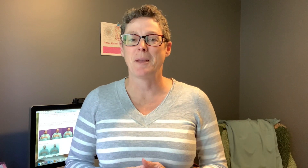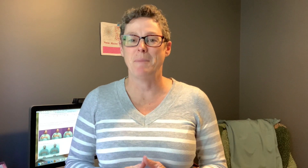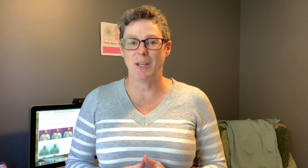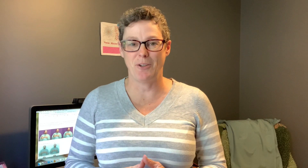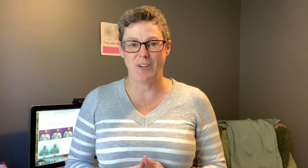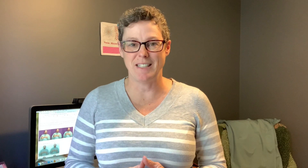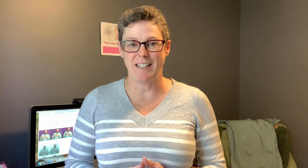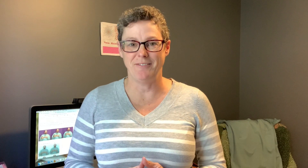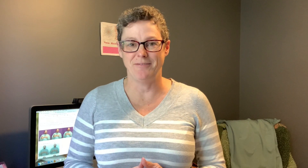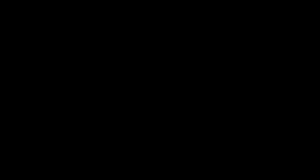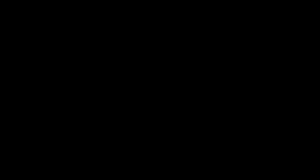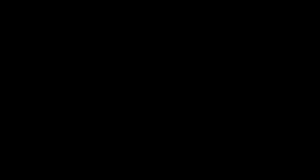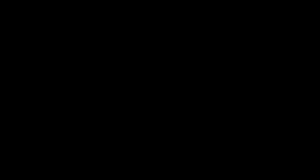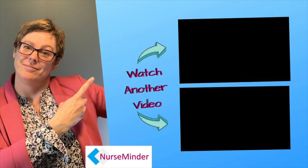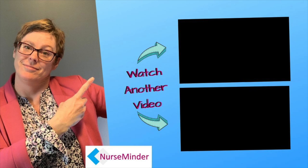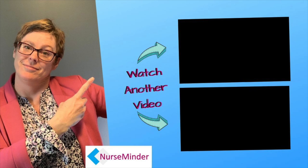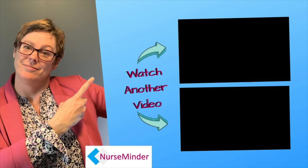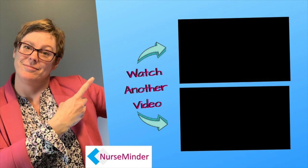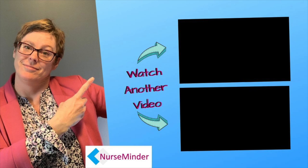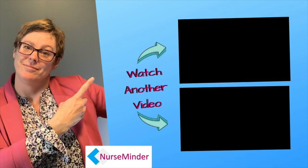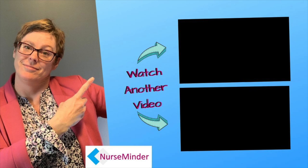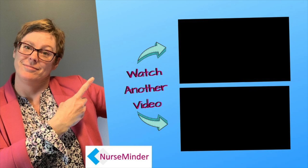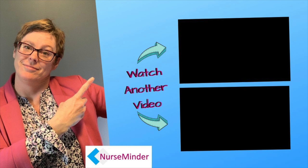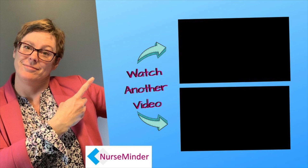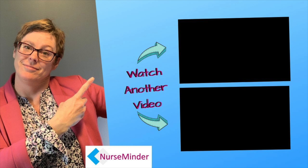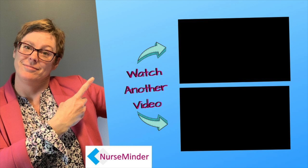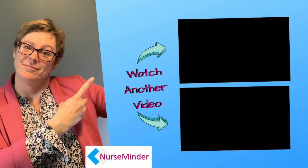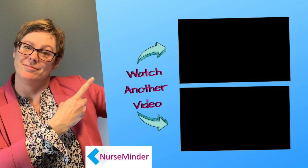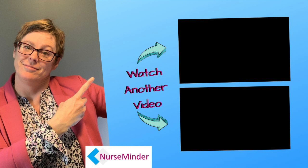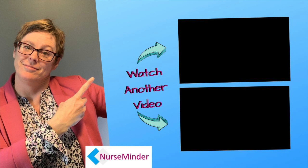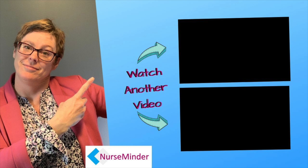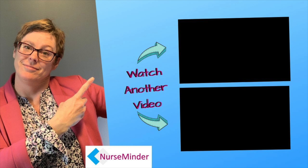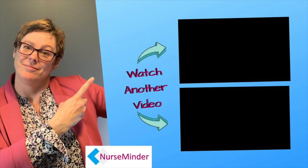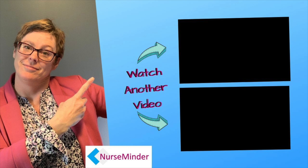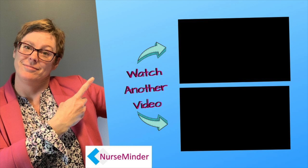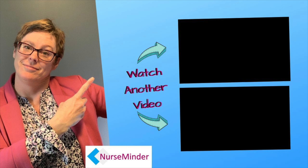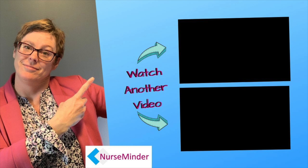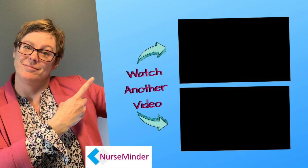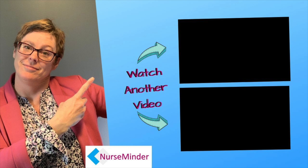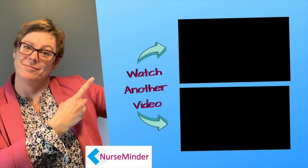Make it a great day. Hey, I know you're probably not ready to get off your phone or go back to work just yet, or